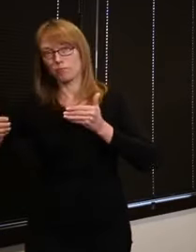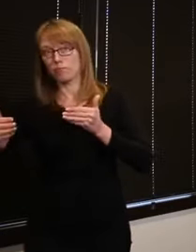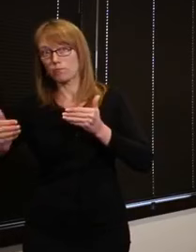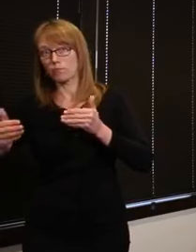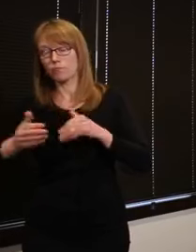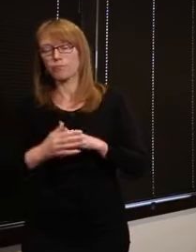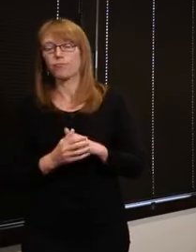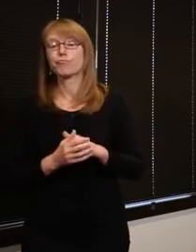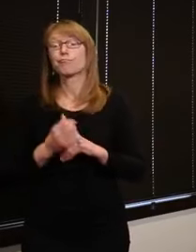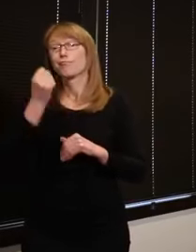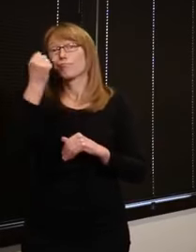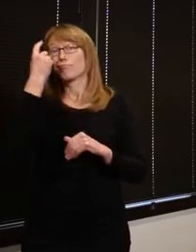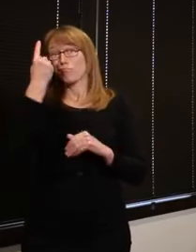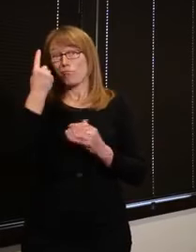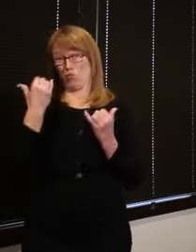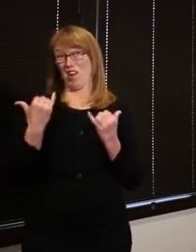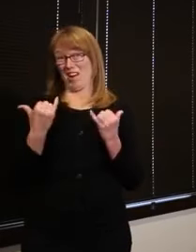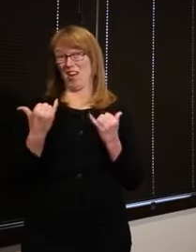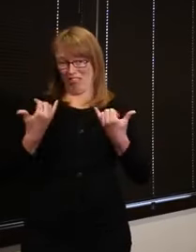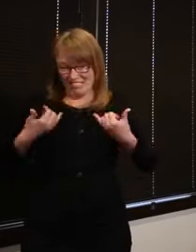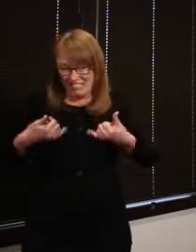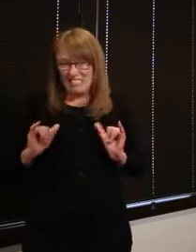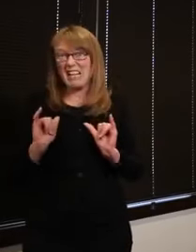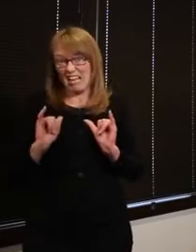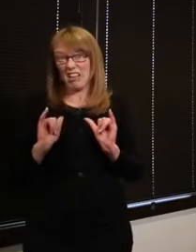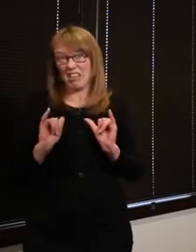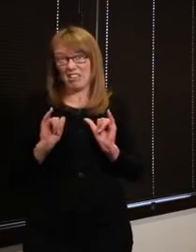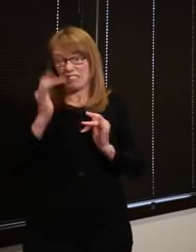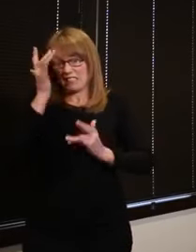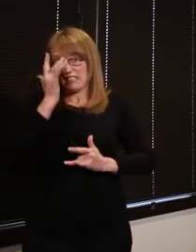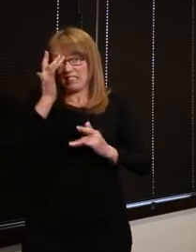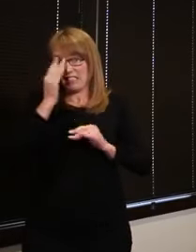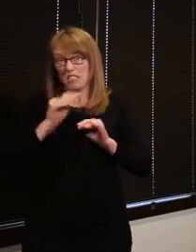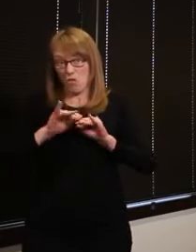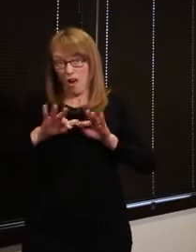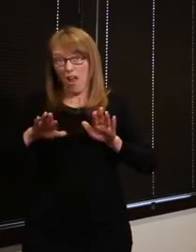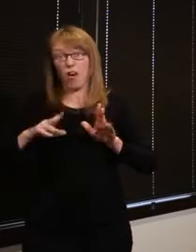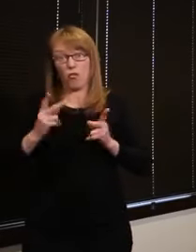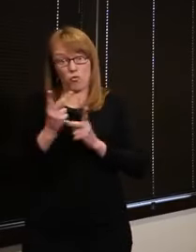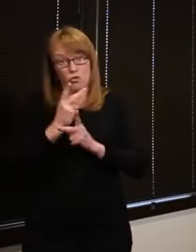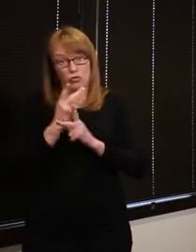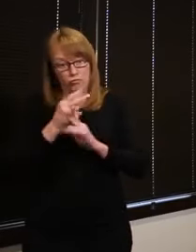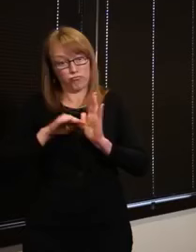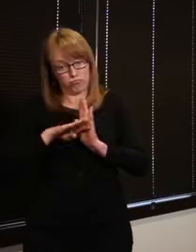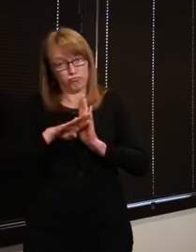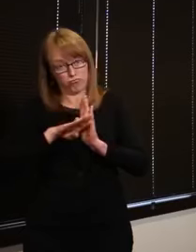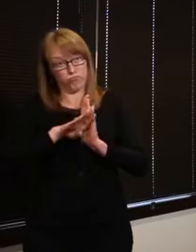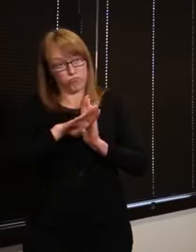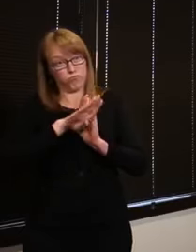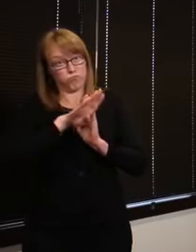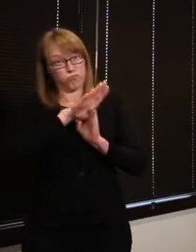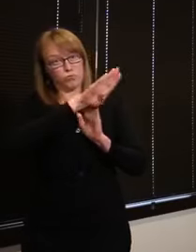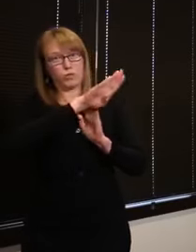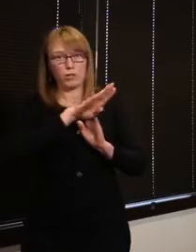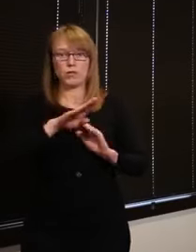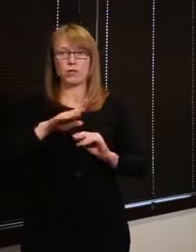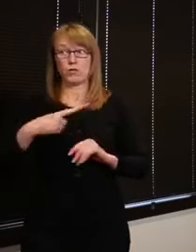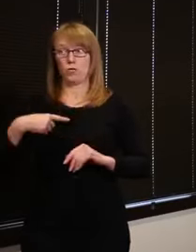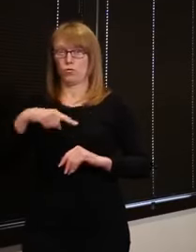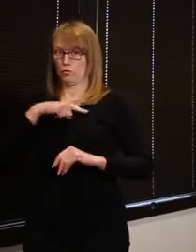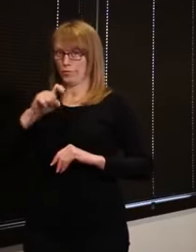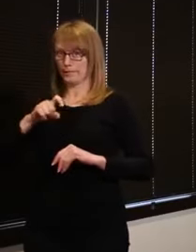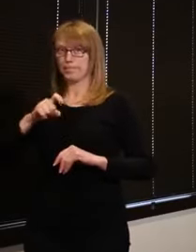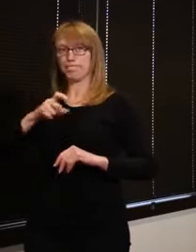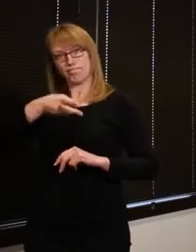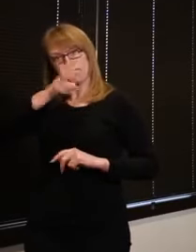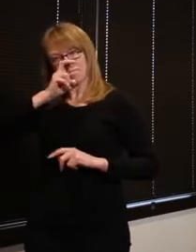curve. There's no doubt about that, and that we need to continue those efforts to continue to bring the hammer down on the virus,